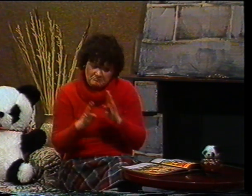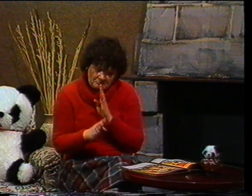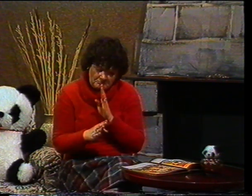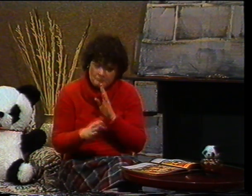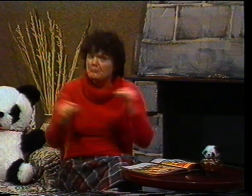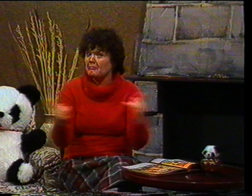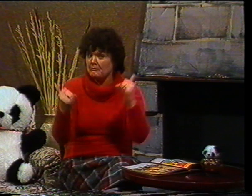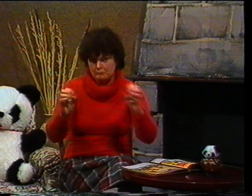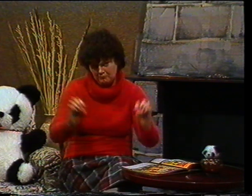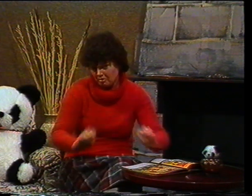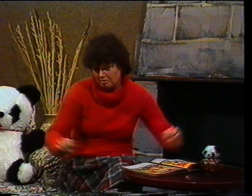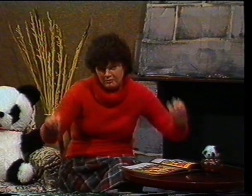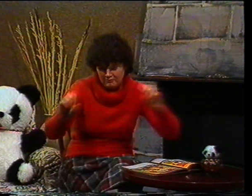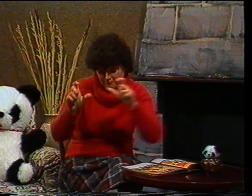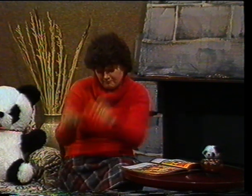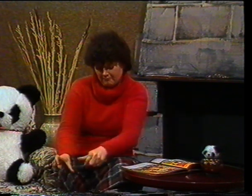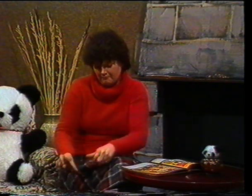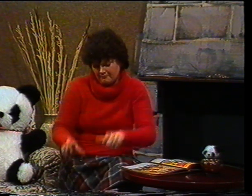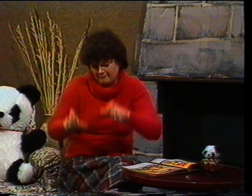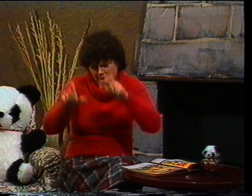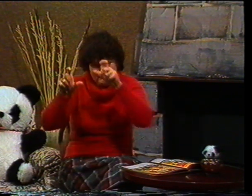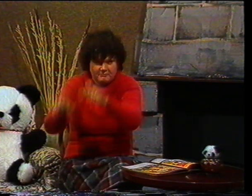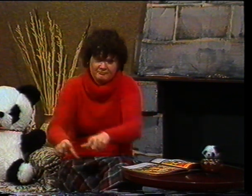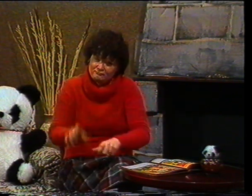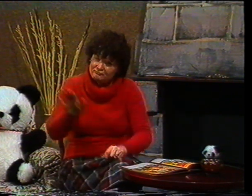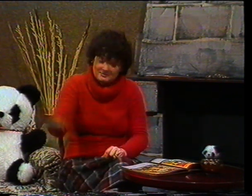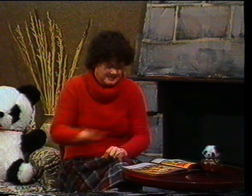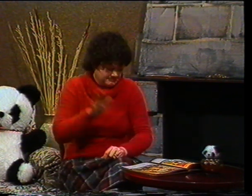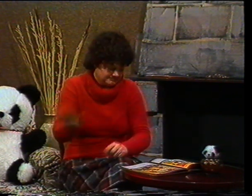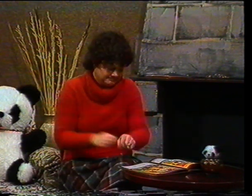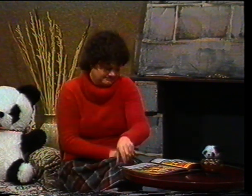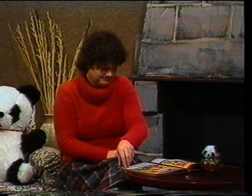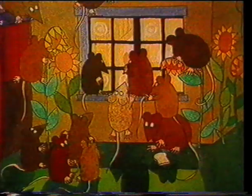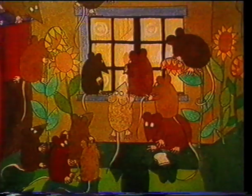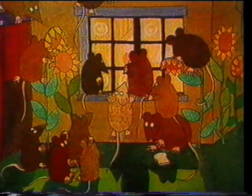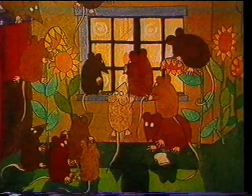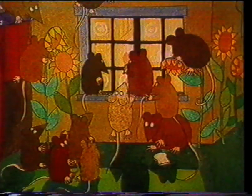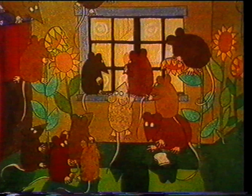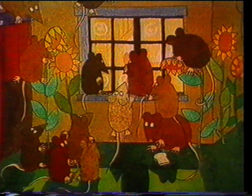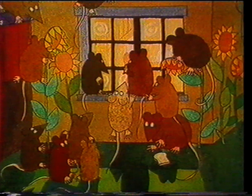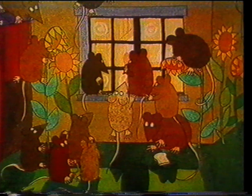might be killed. And they were sad. There was no celebrations. They stayed down below. What a shame.